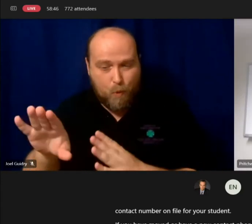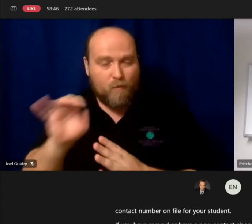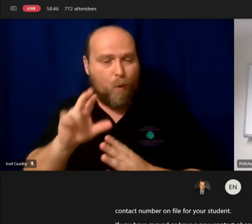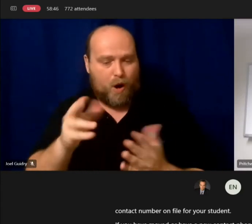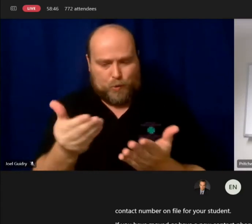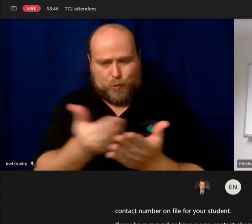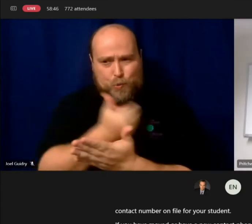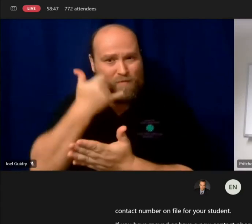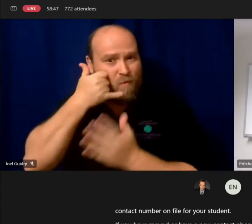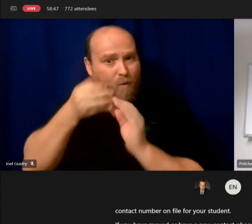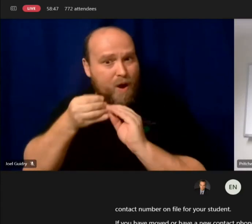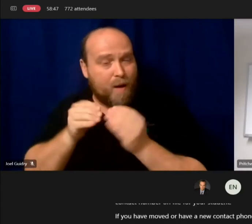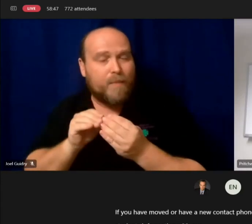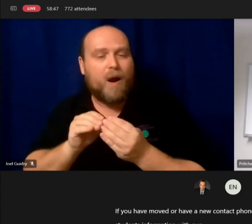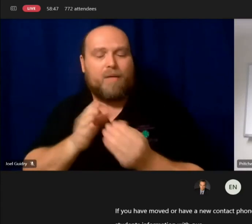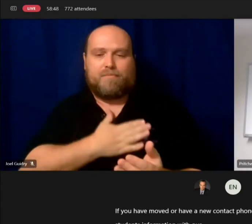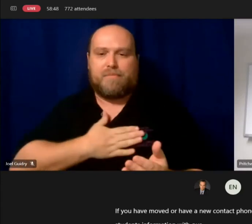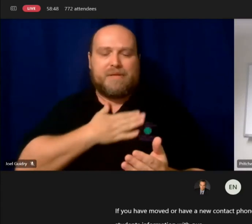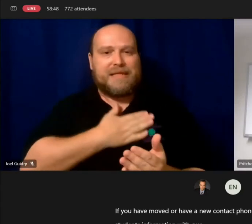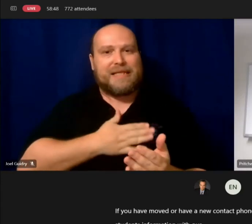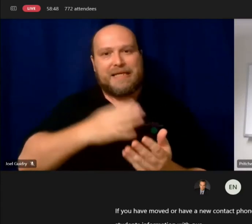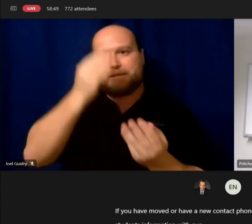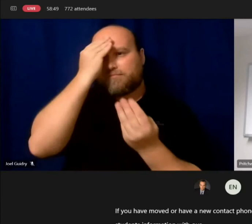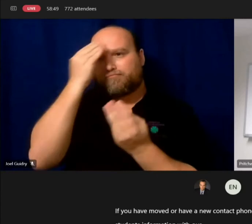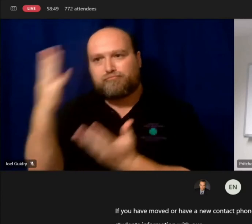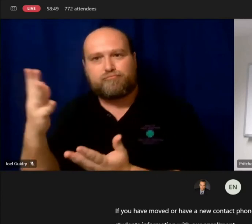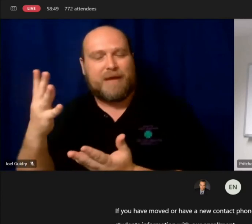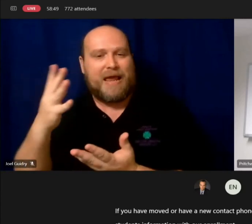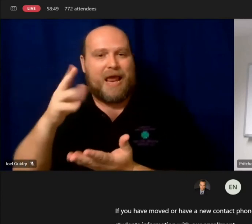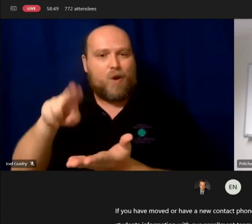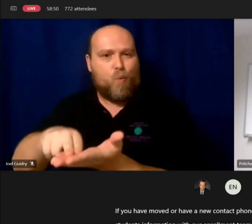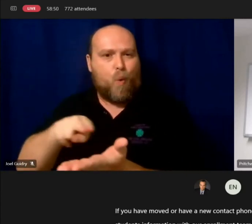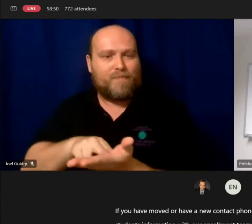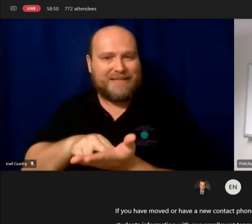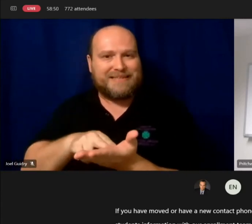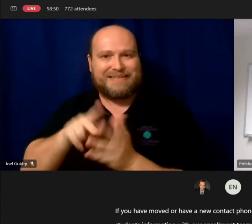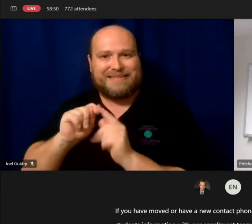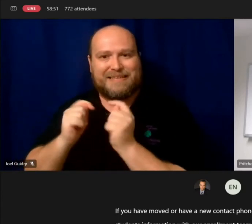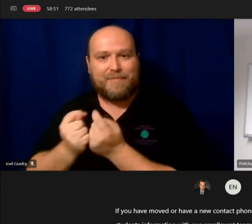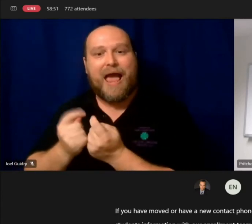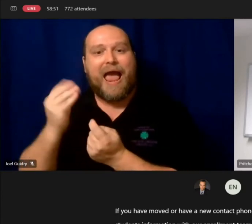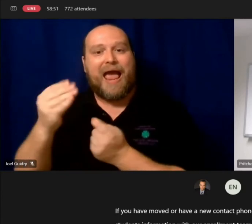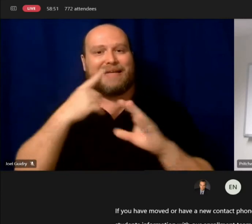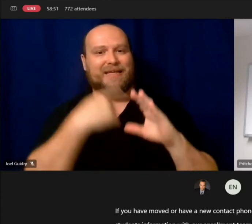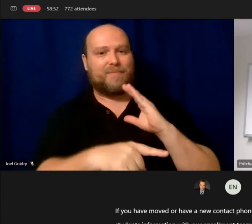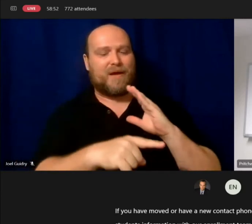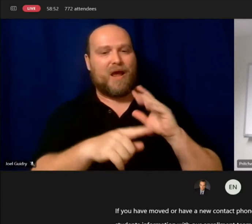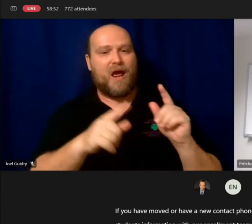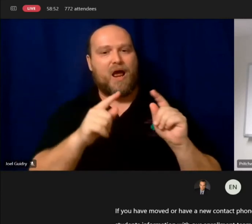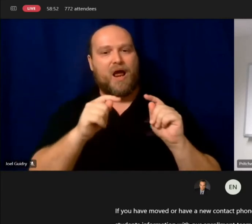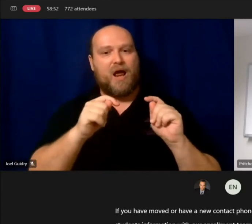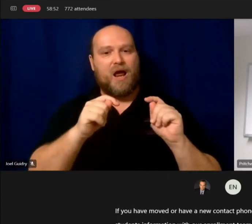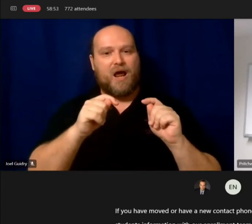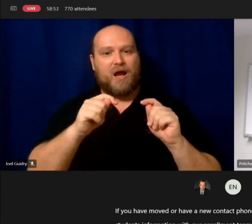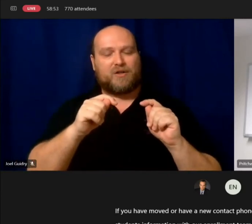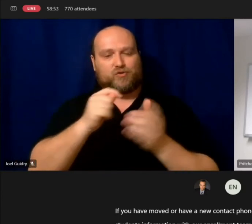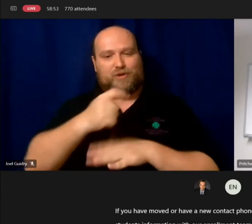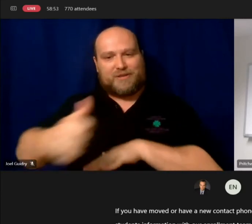our enrollment team and email our transportation department at